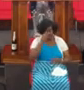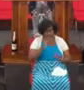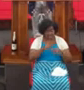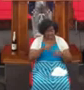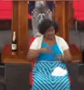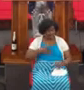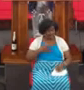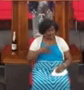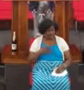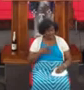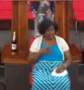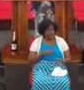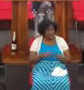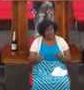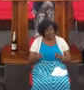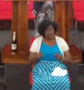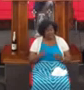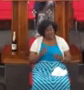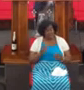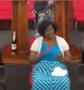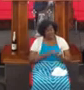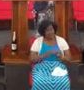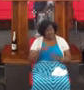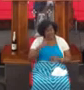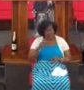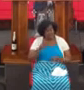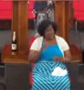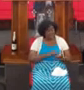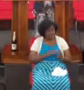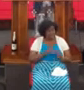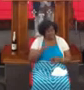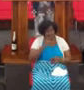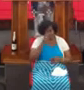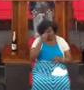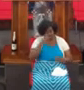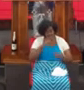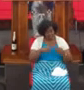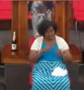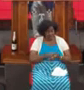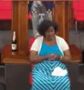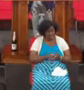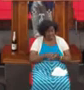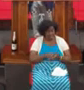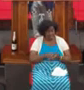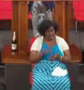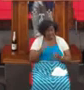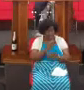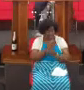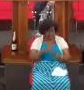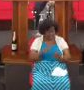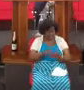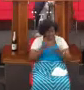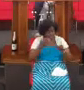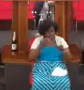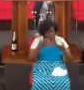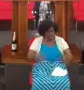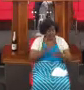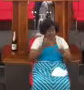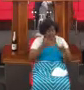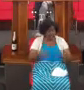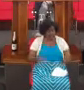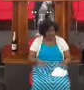feel. Well, the Bible says that Jesus wasn't concerned about that because his will was the boss. That's what he said in